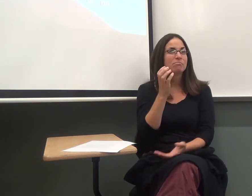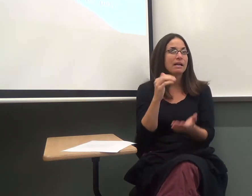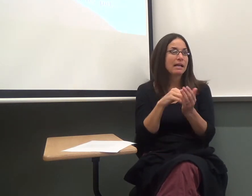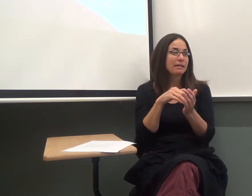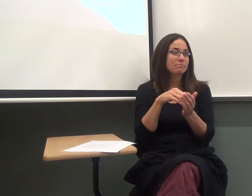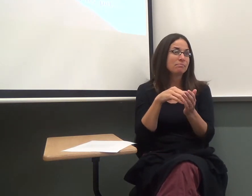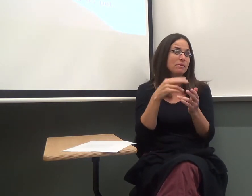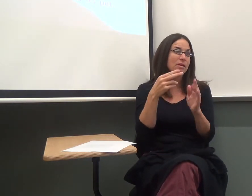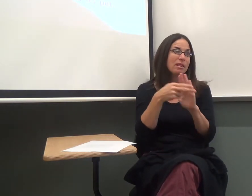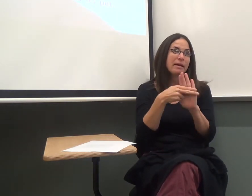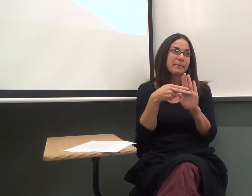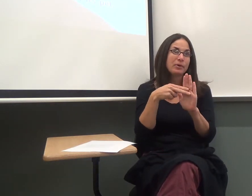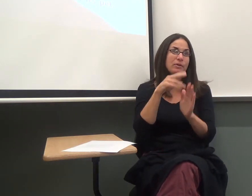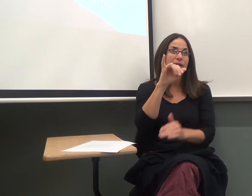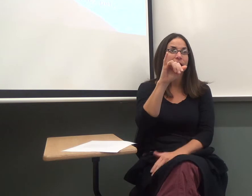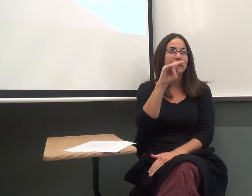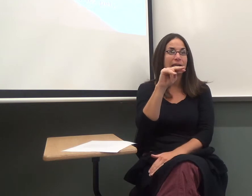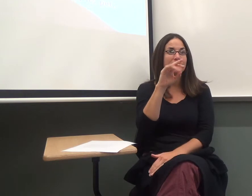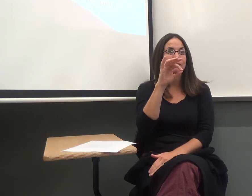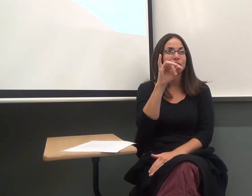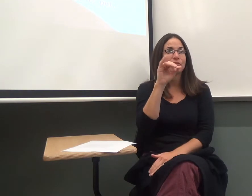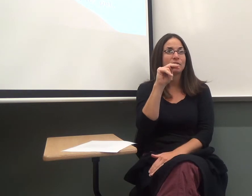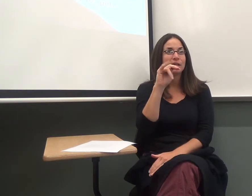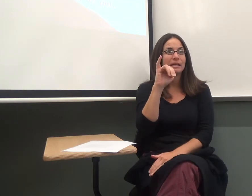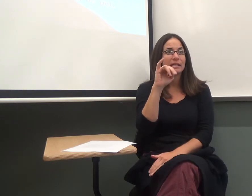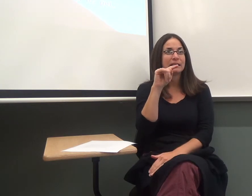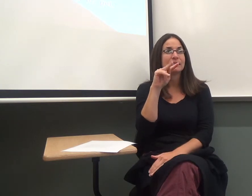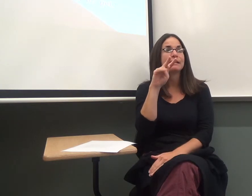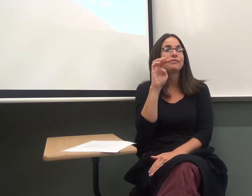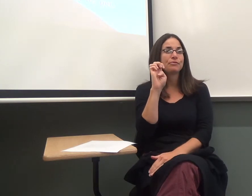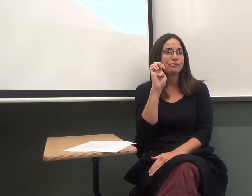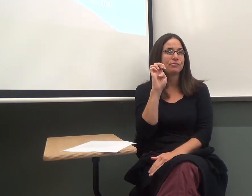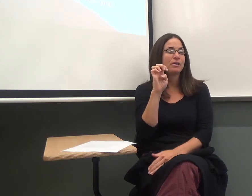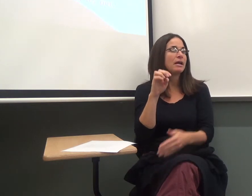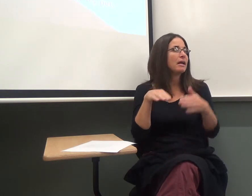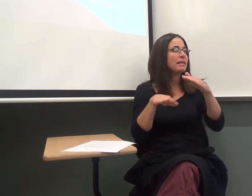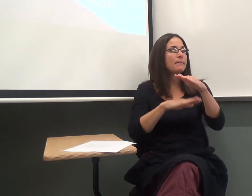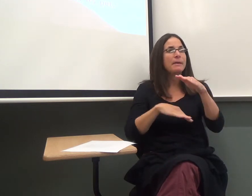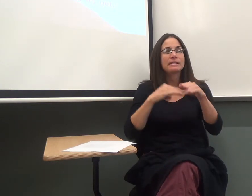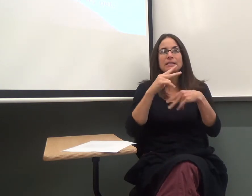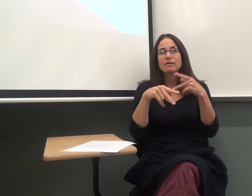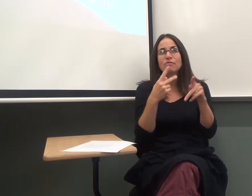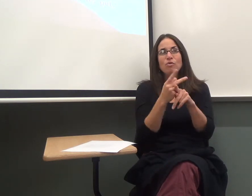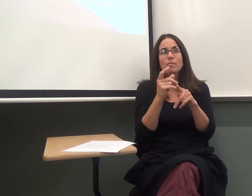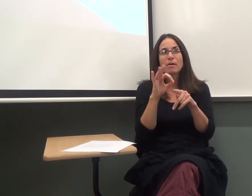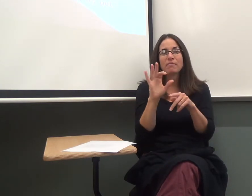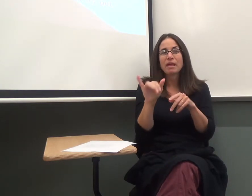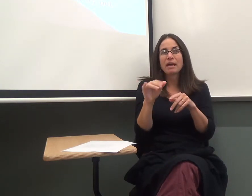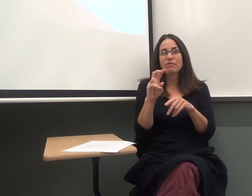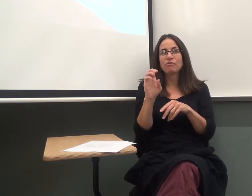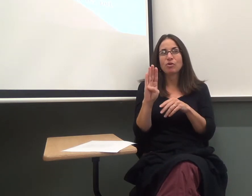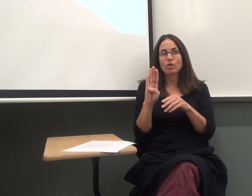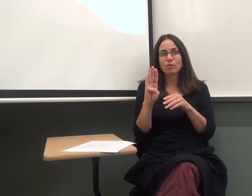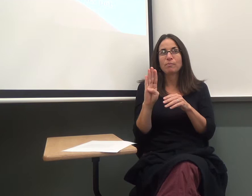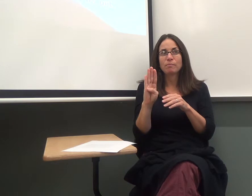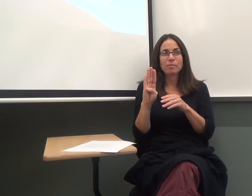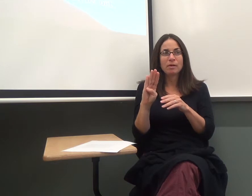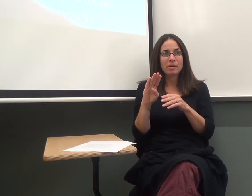an infinitive. An infinitive. It's the basic form of the verb with the word to in front of it. Go